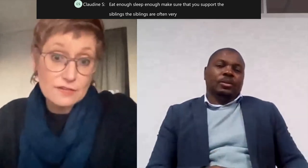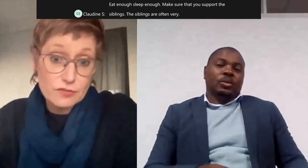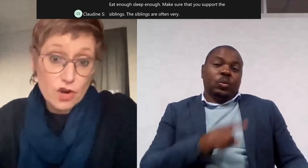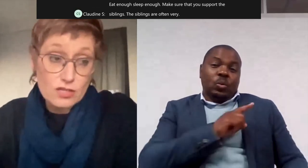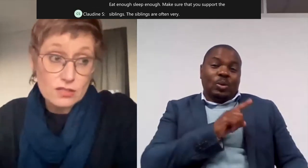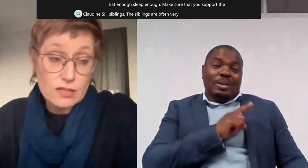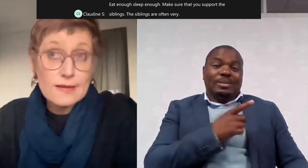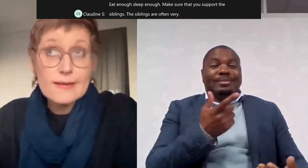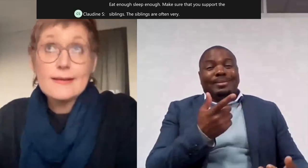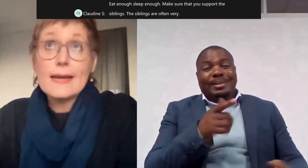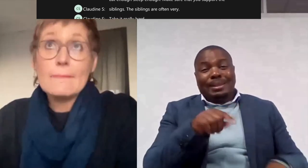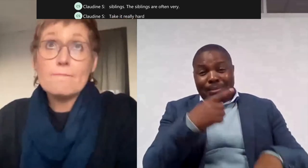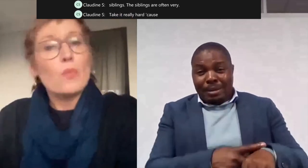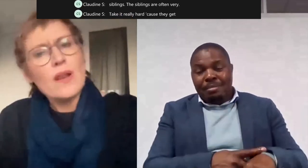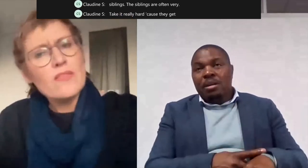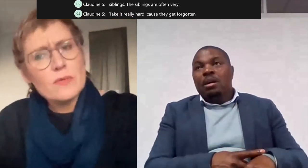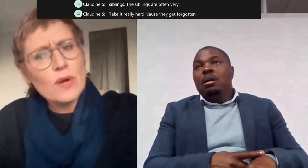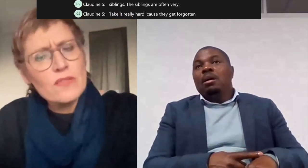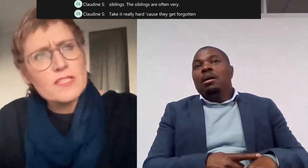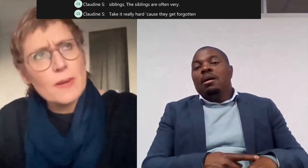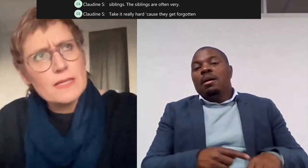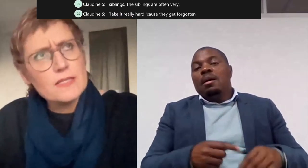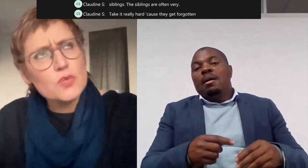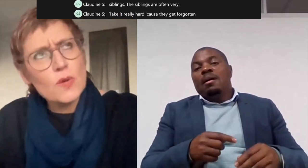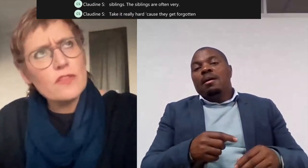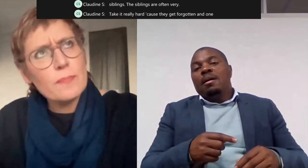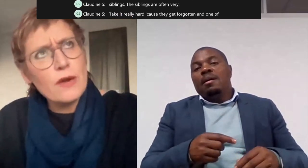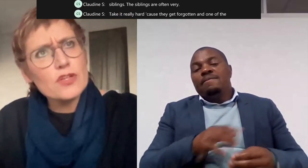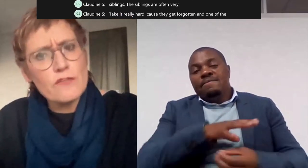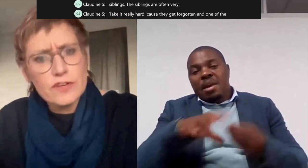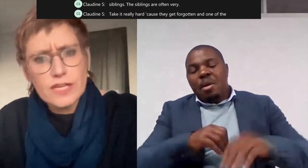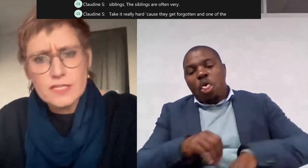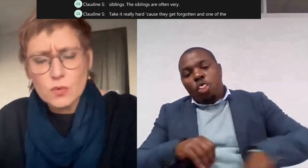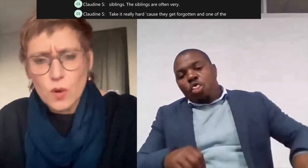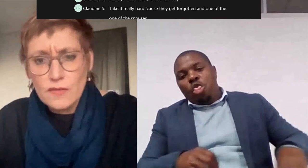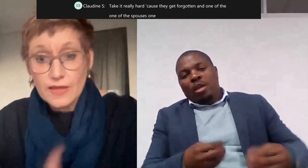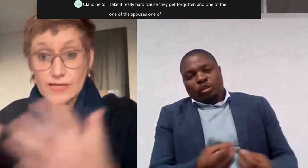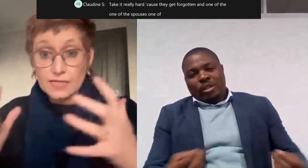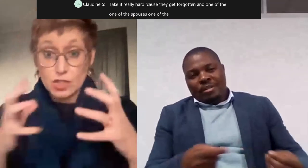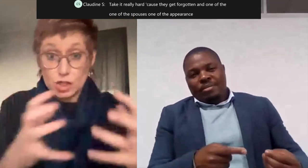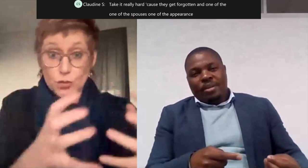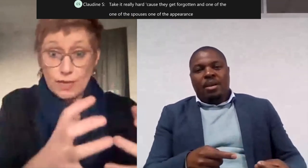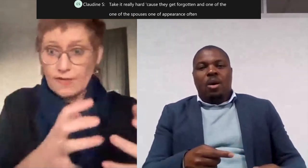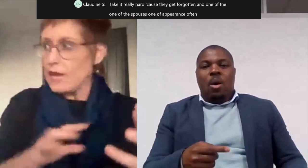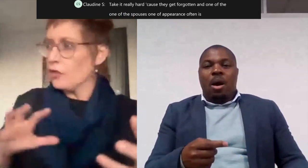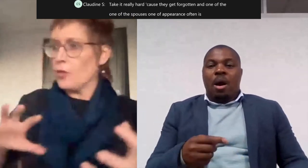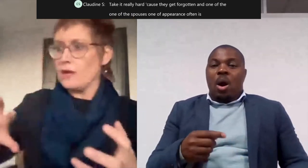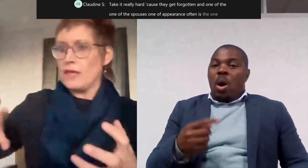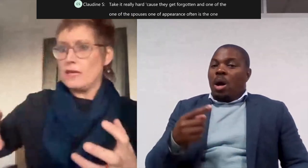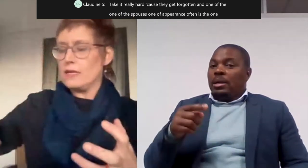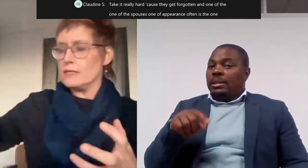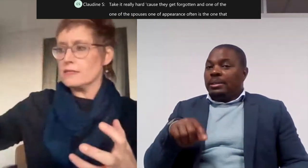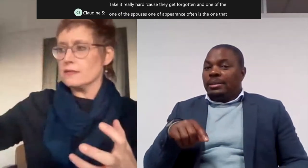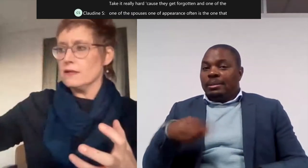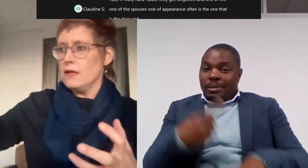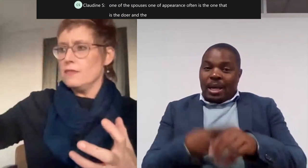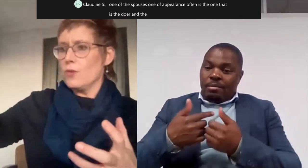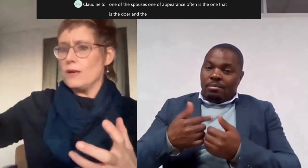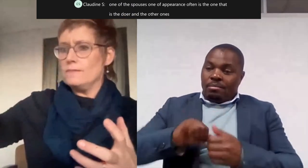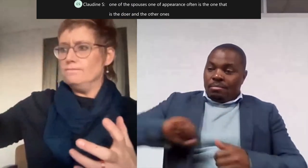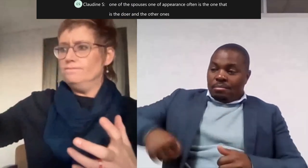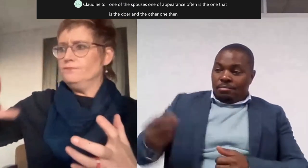it really hard because they get forgotten. And one of the spouses, one of the parents, often is the one that is the doer, and the other one then